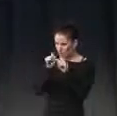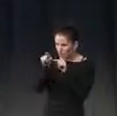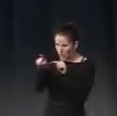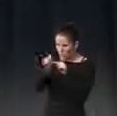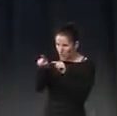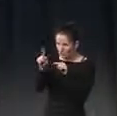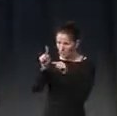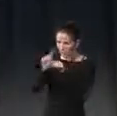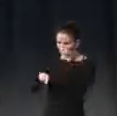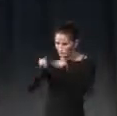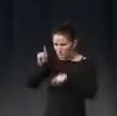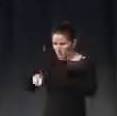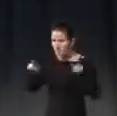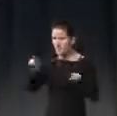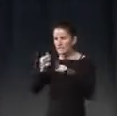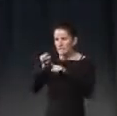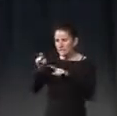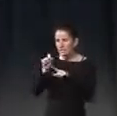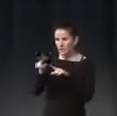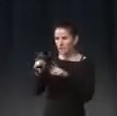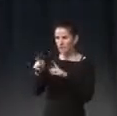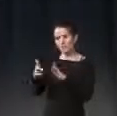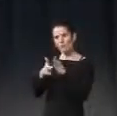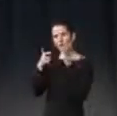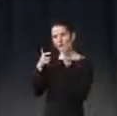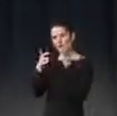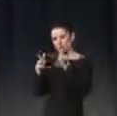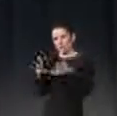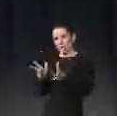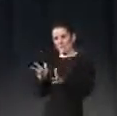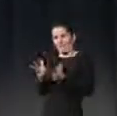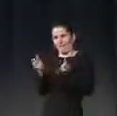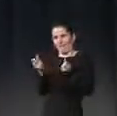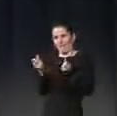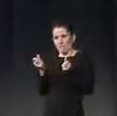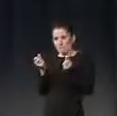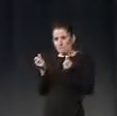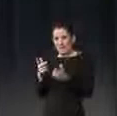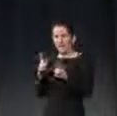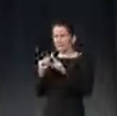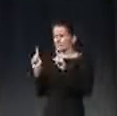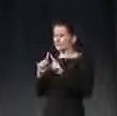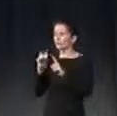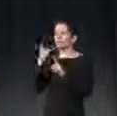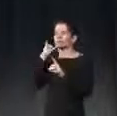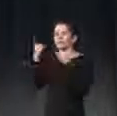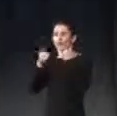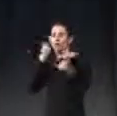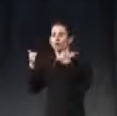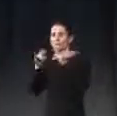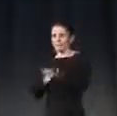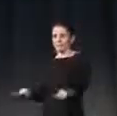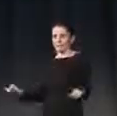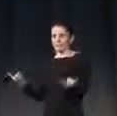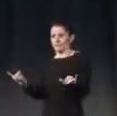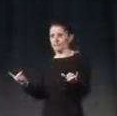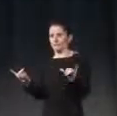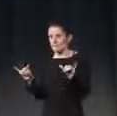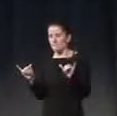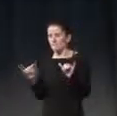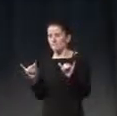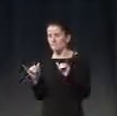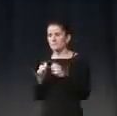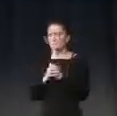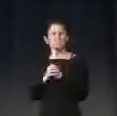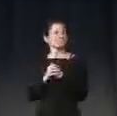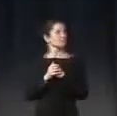to accommodate an influx of callers on a limited number of lines as the telephone network expanded. Tuned circuits